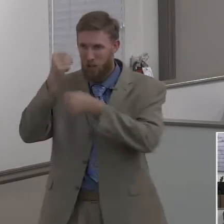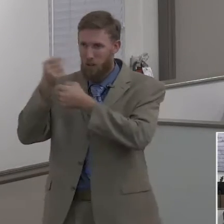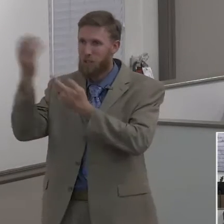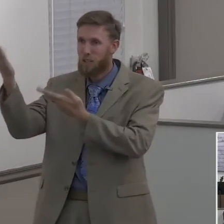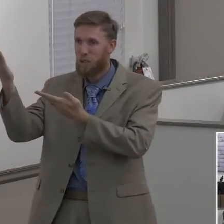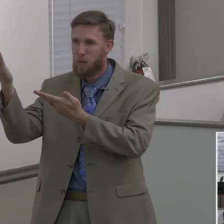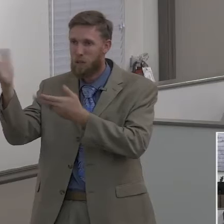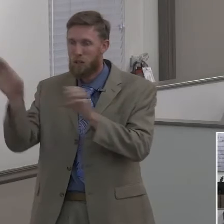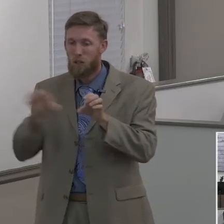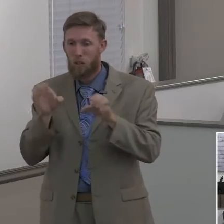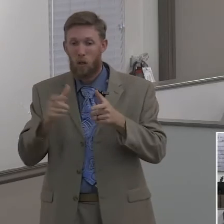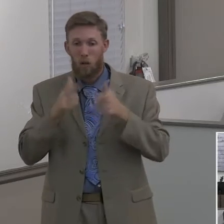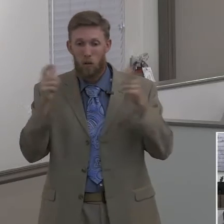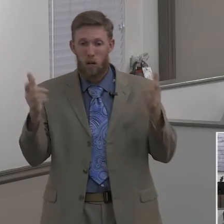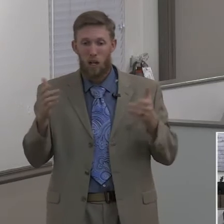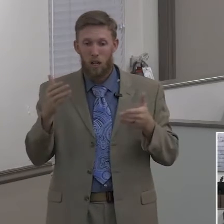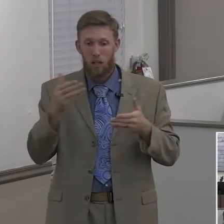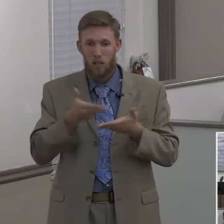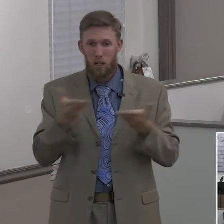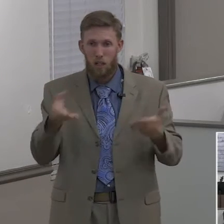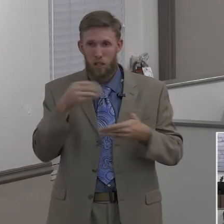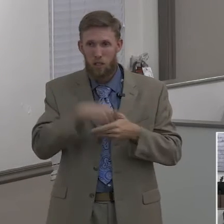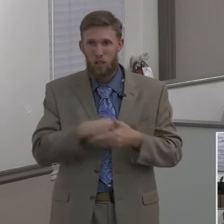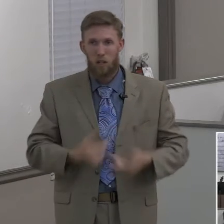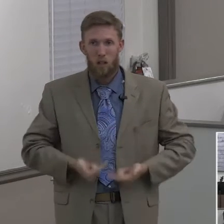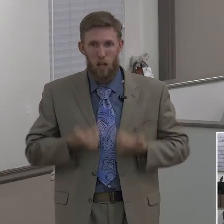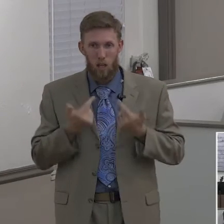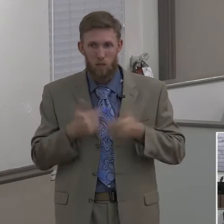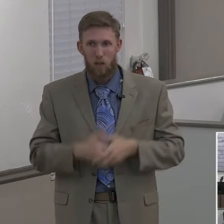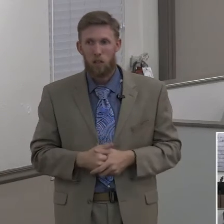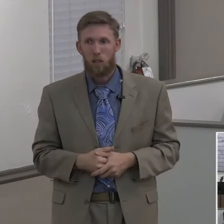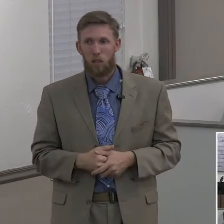Trust me to do great things in your life.